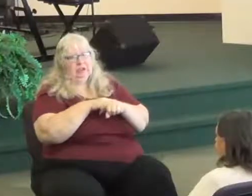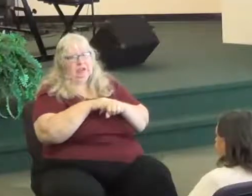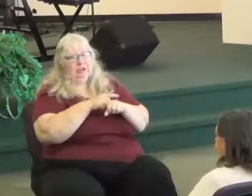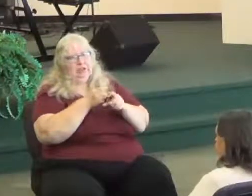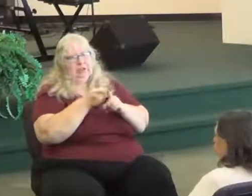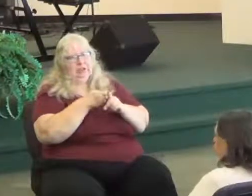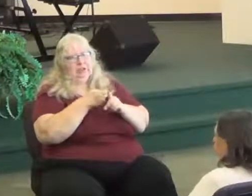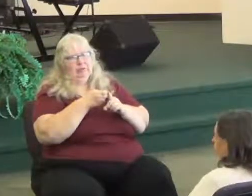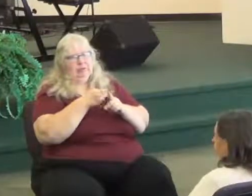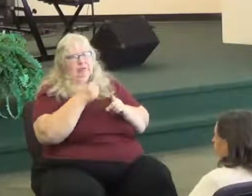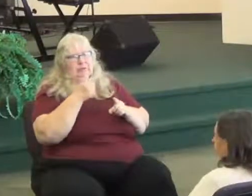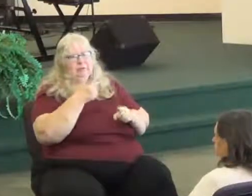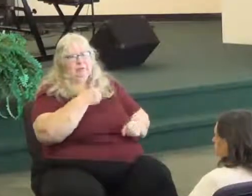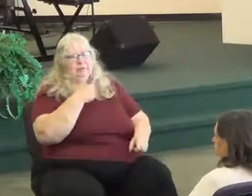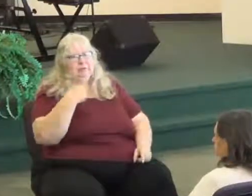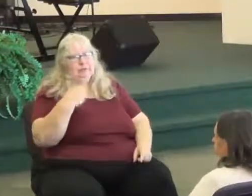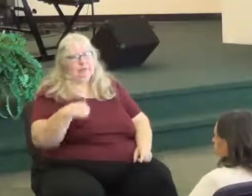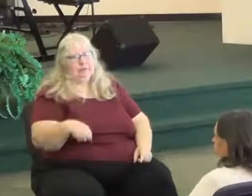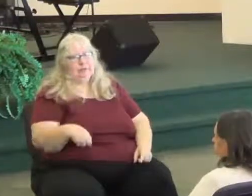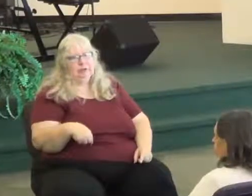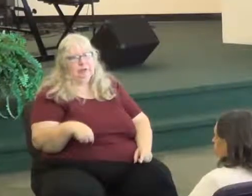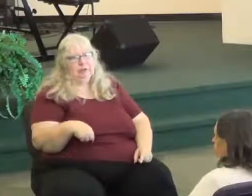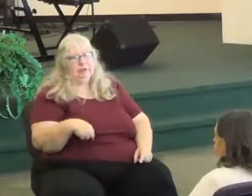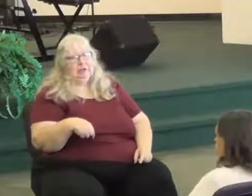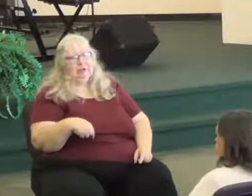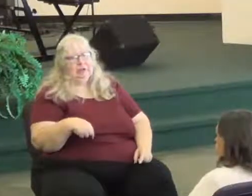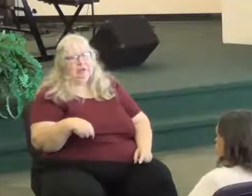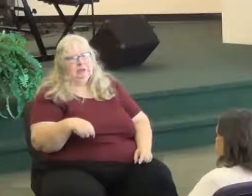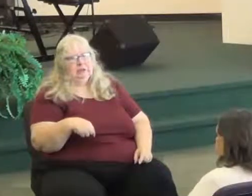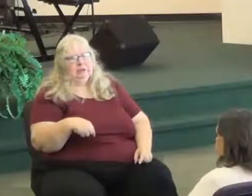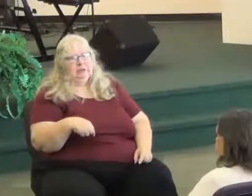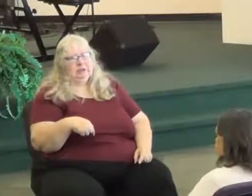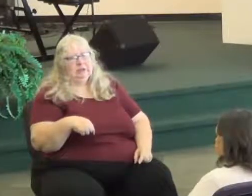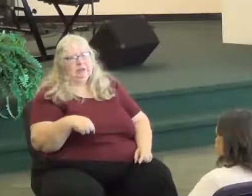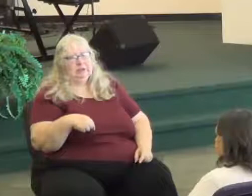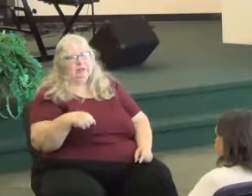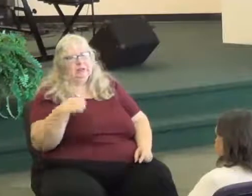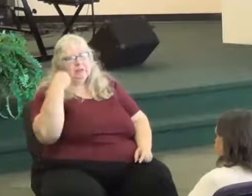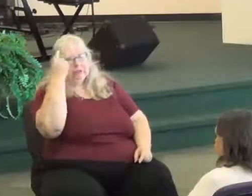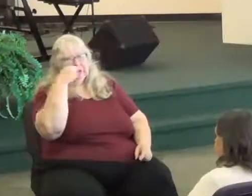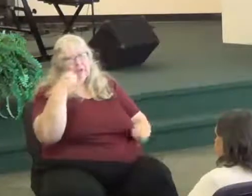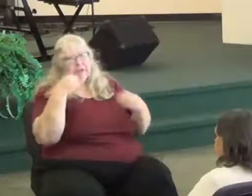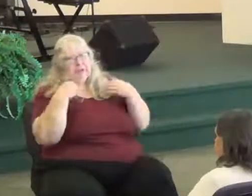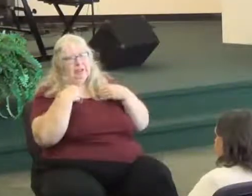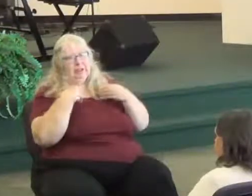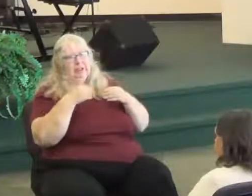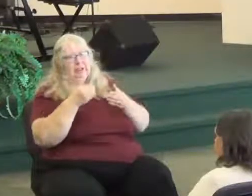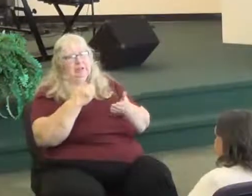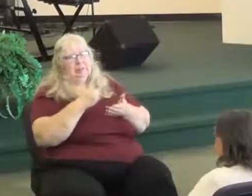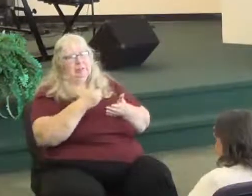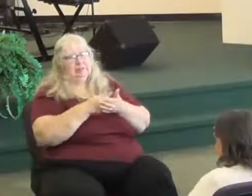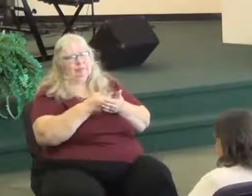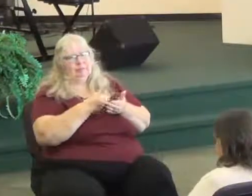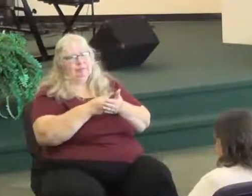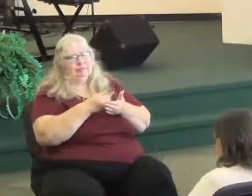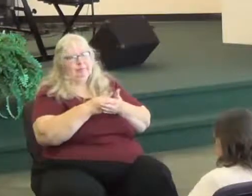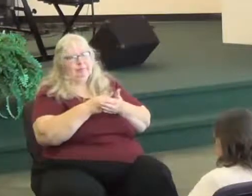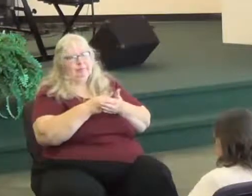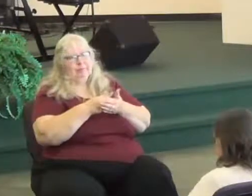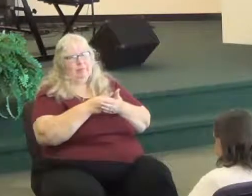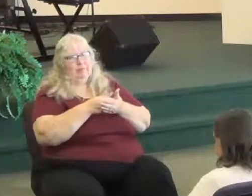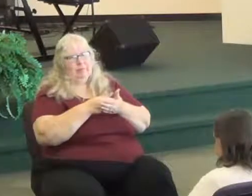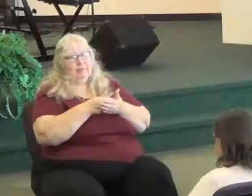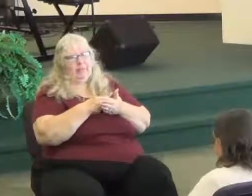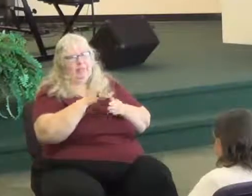China. If I remember right, they were from China. And they looked very wealthy. And so they'd been dating a while. Everybody knew the engagement,